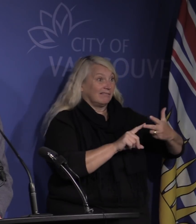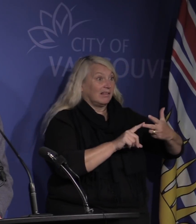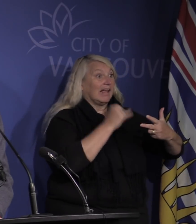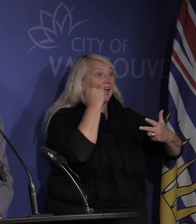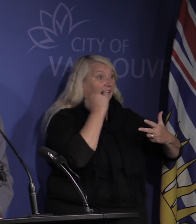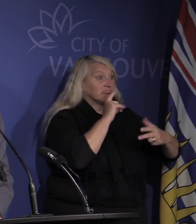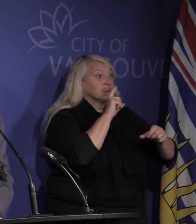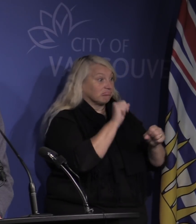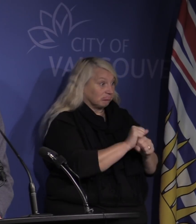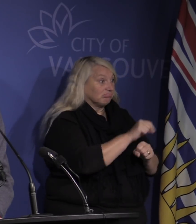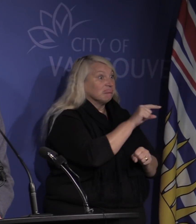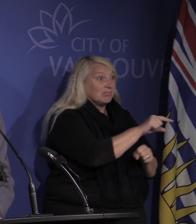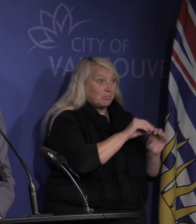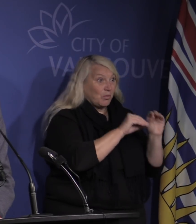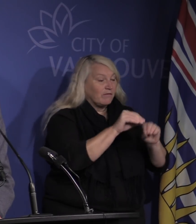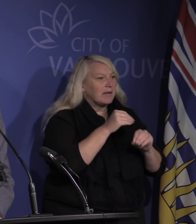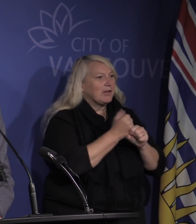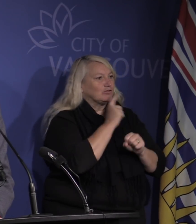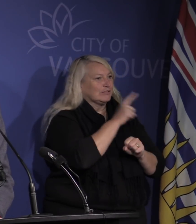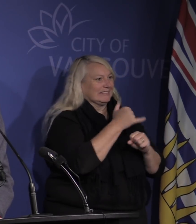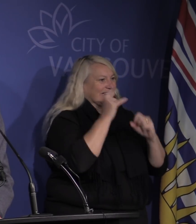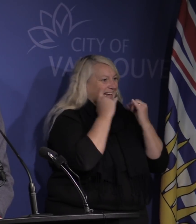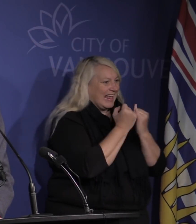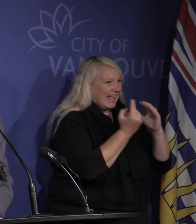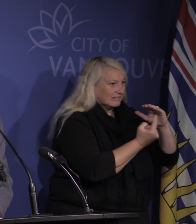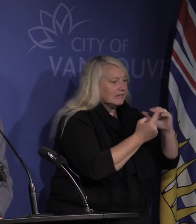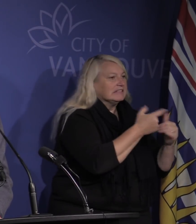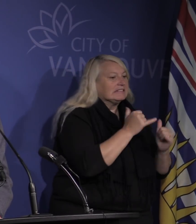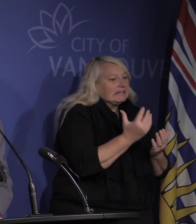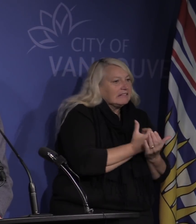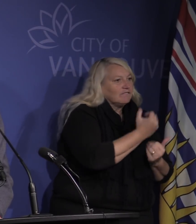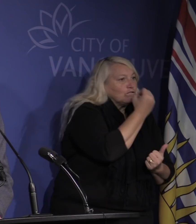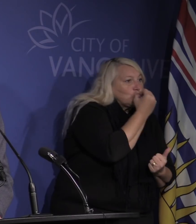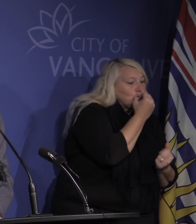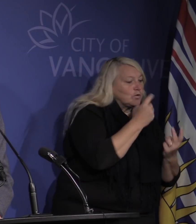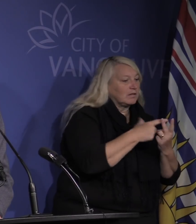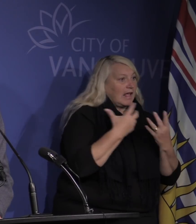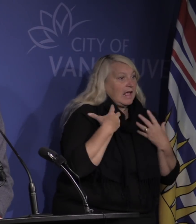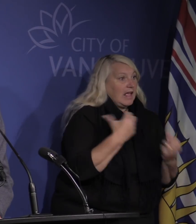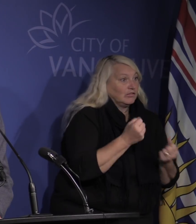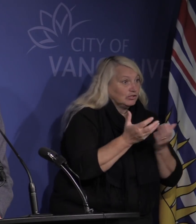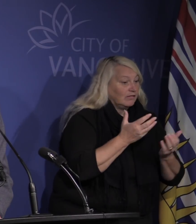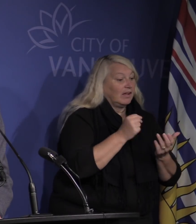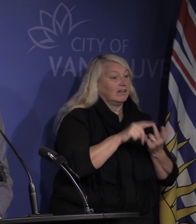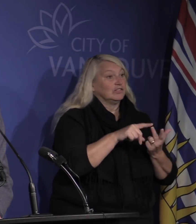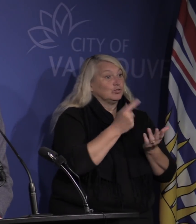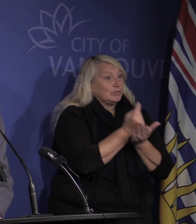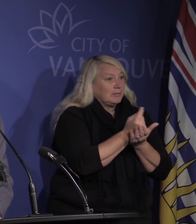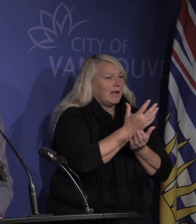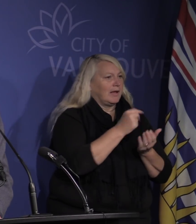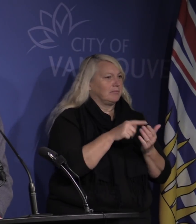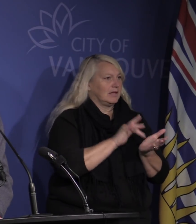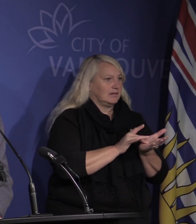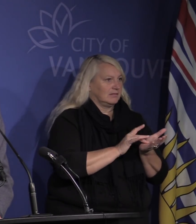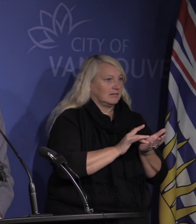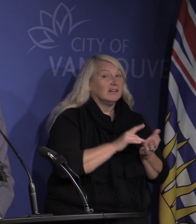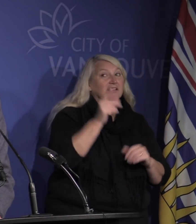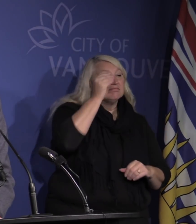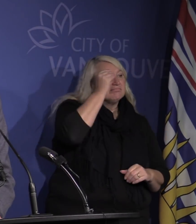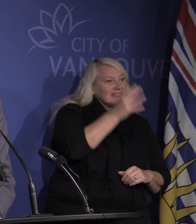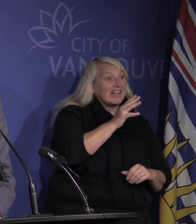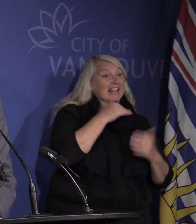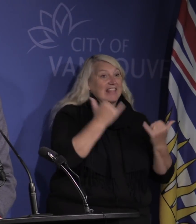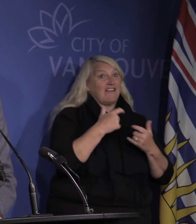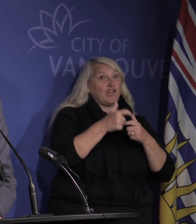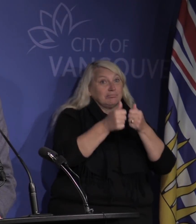sure they can stay isolated while still accessing food, health services, treatments, and medications. I need firm